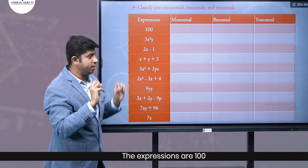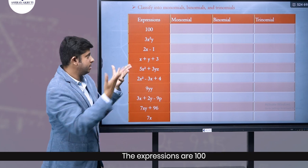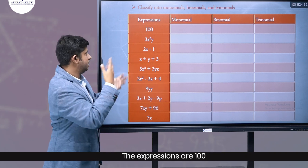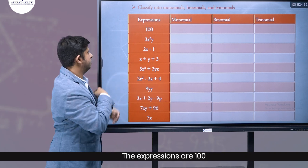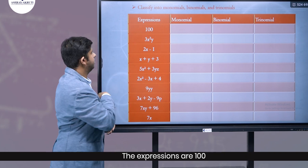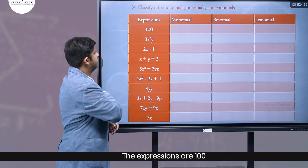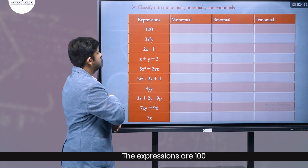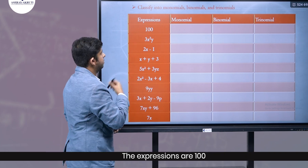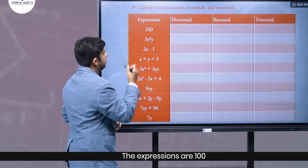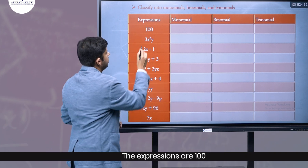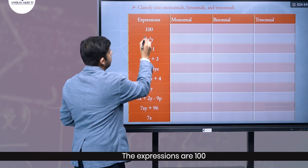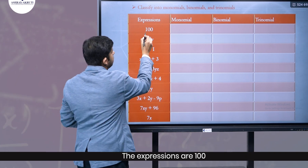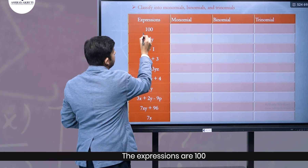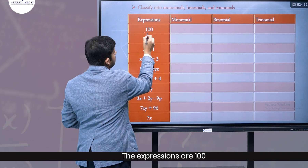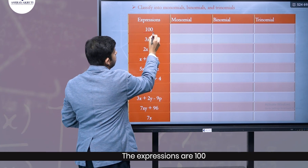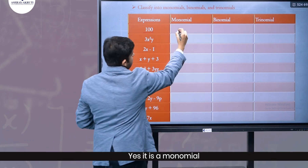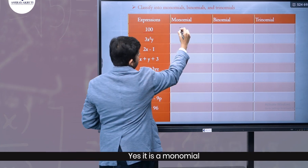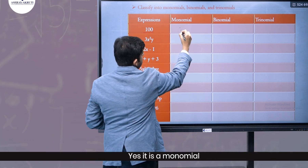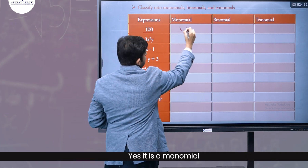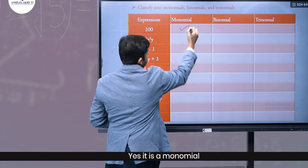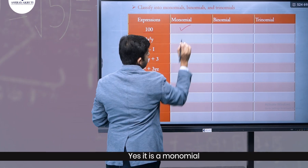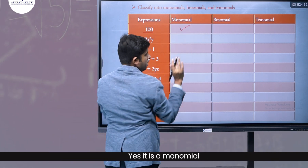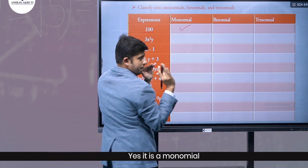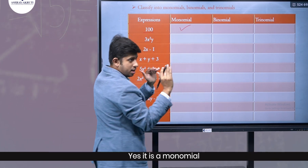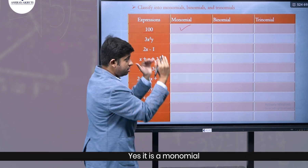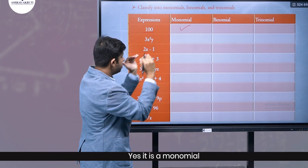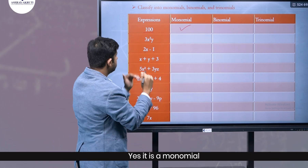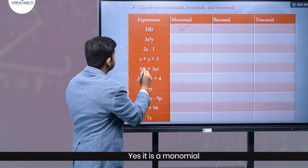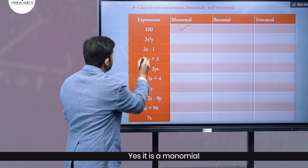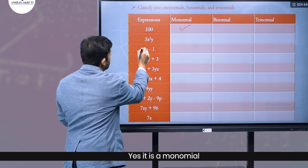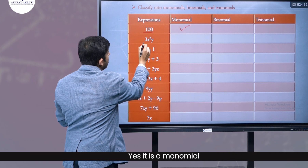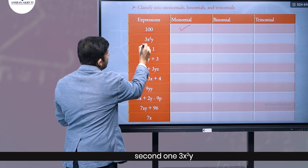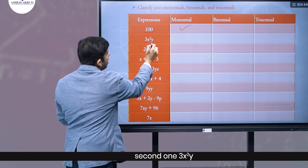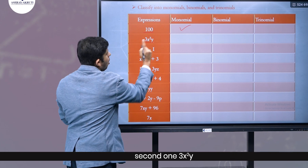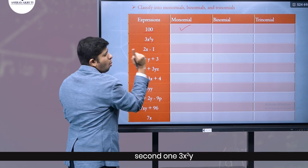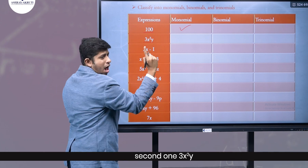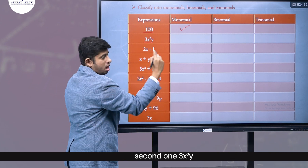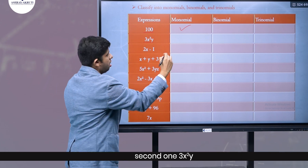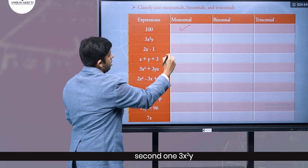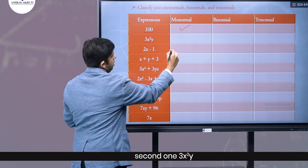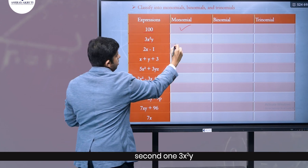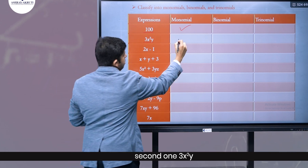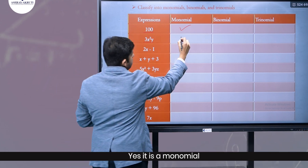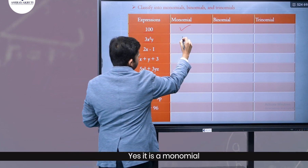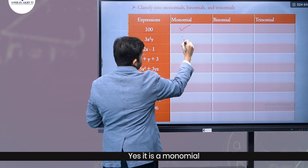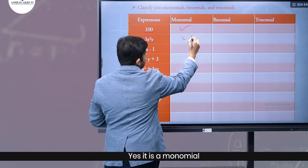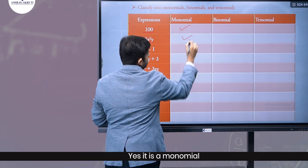The expressions are 100. Yes, it is a monomial. Second one, 3x square y. Yes, it is a